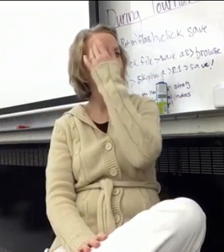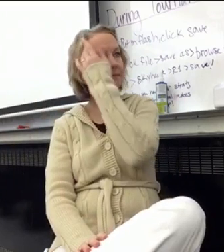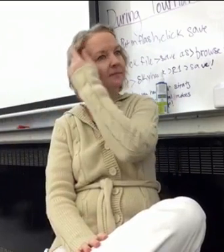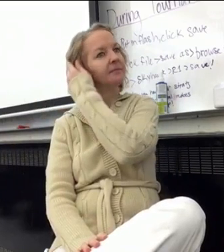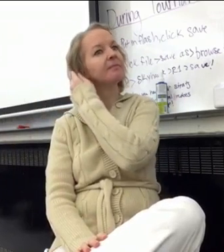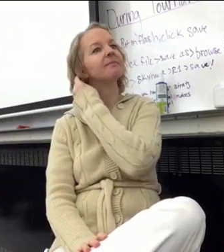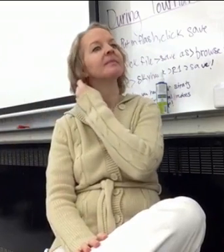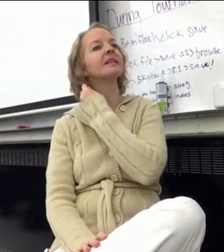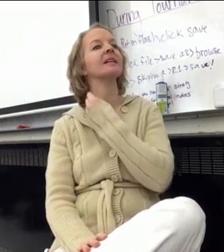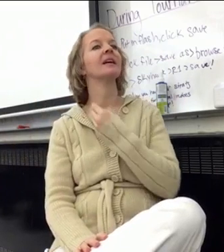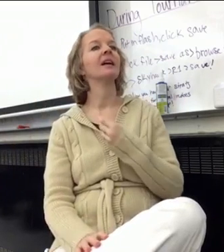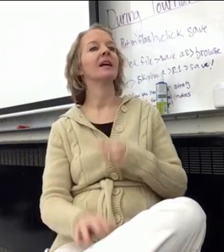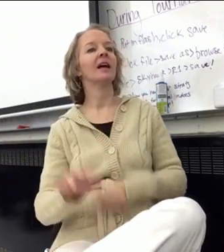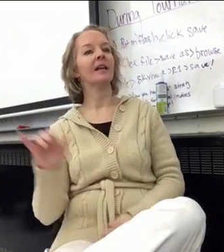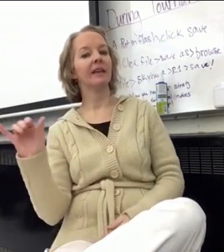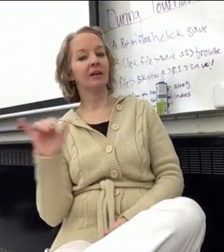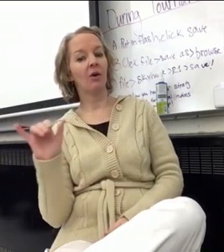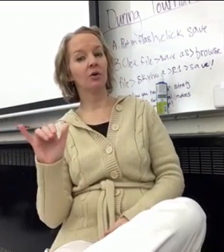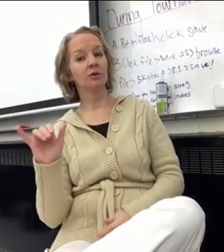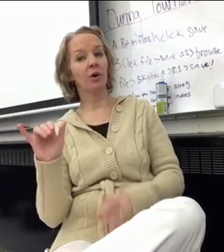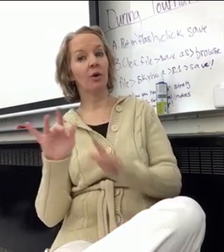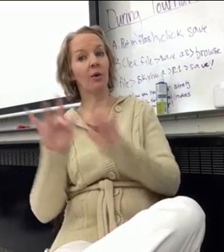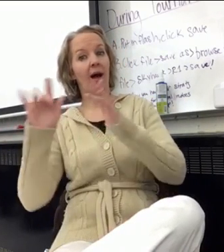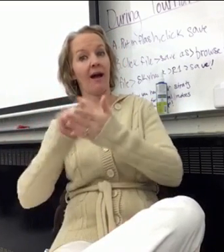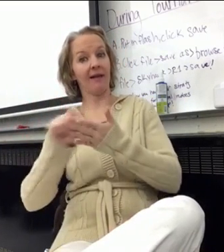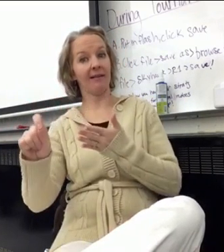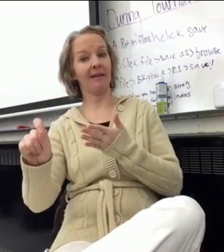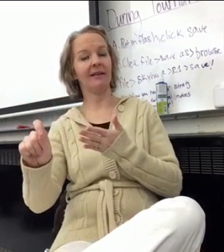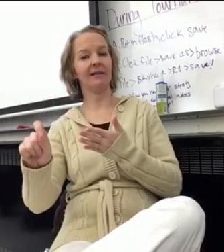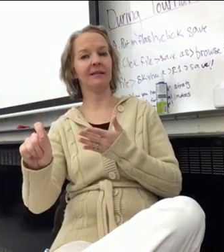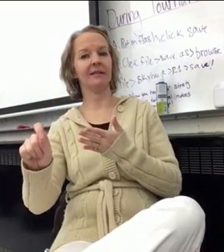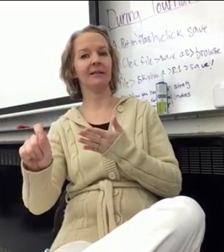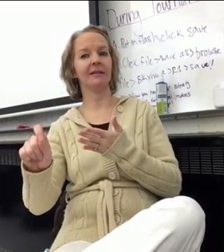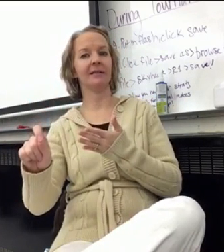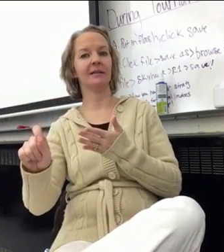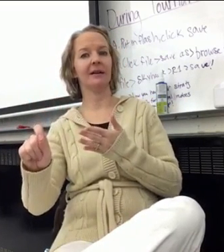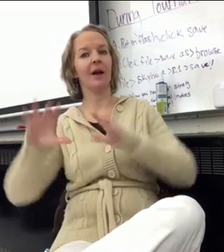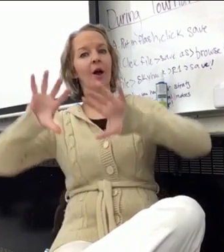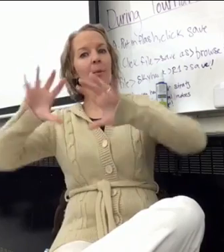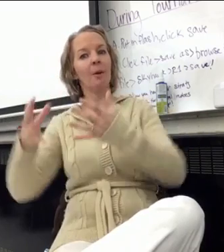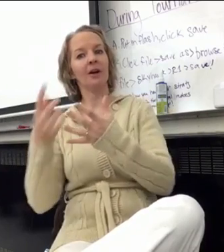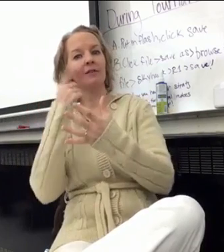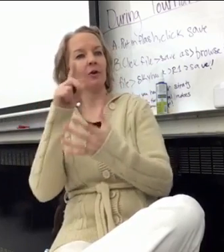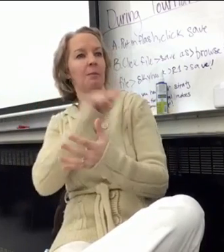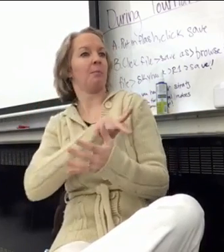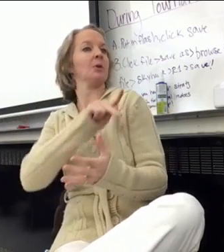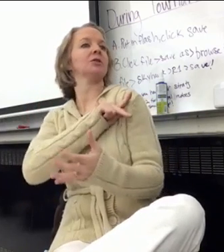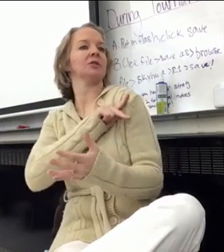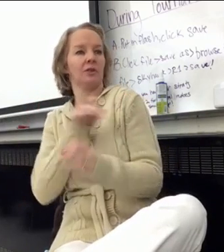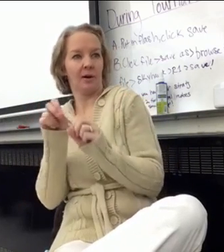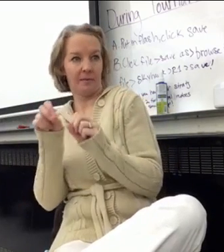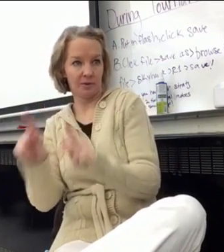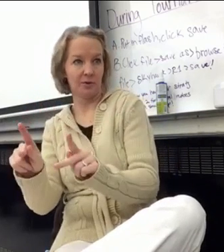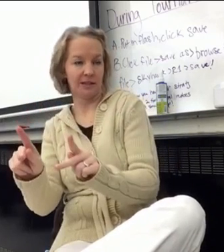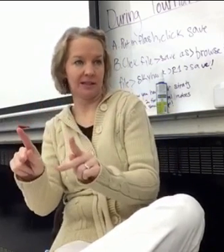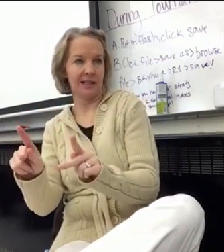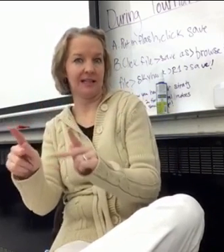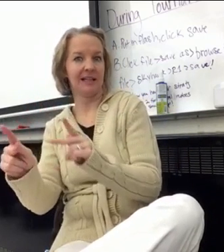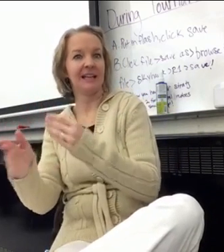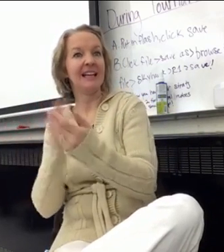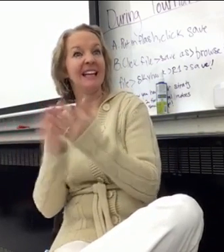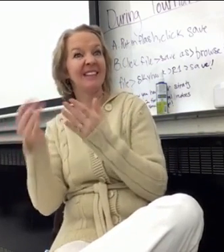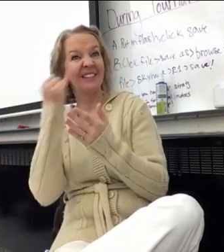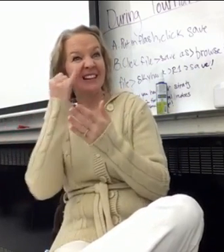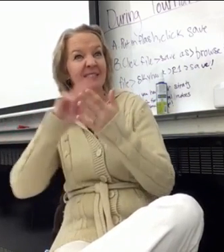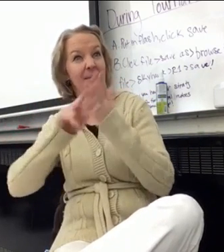And then if you will highlight in the last bullet, party for personal opportunity, even if that